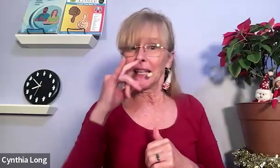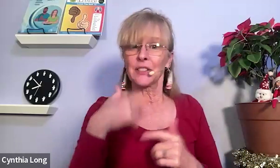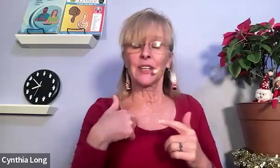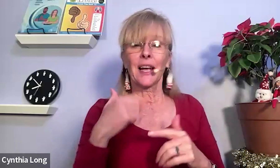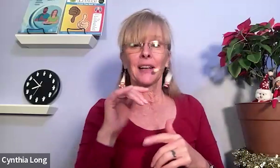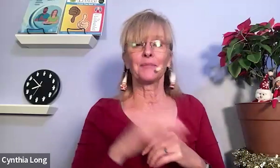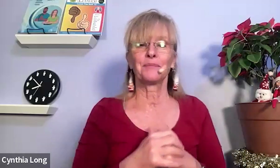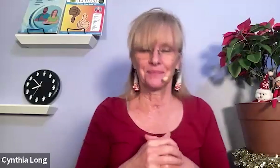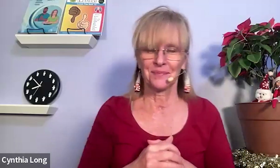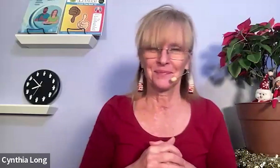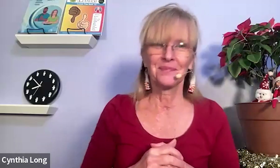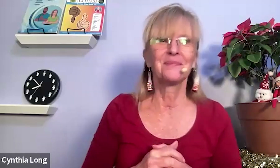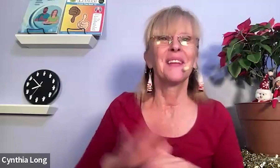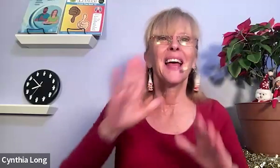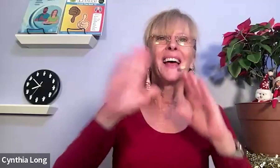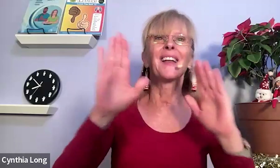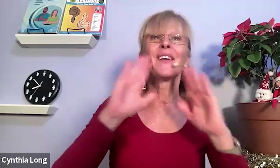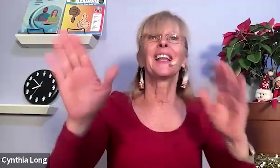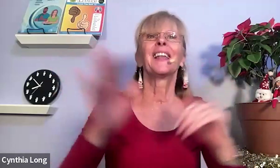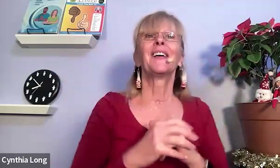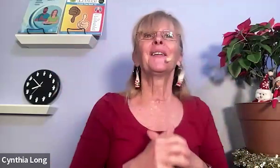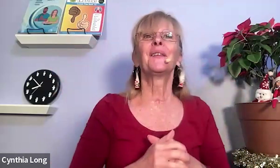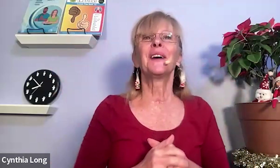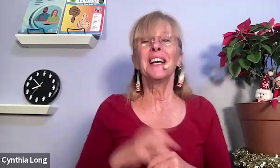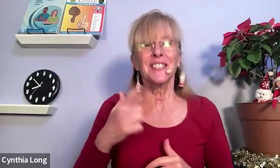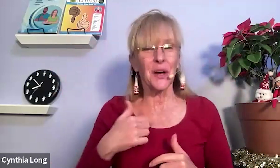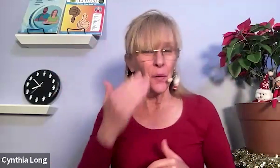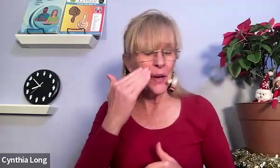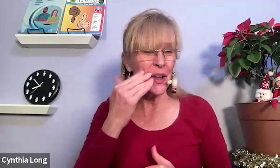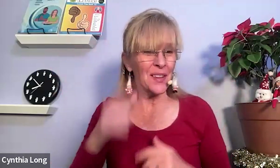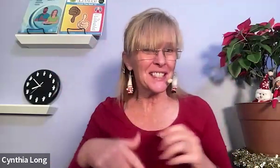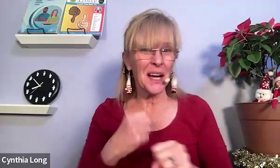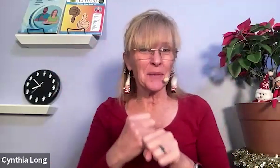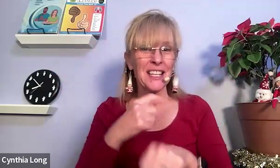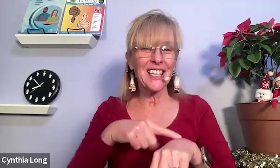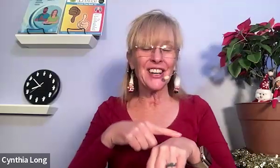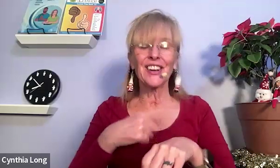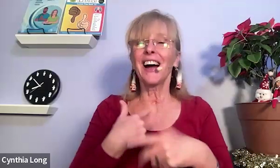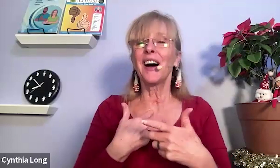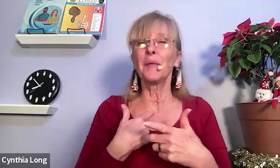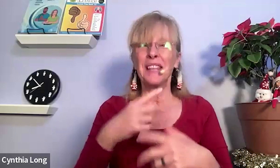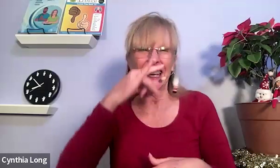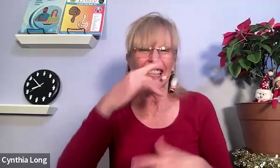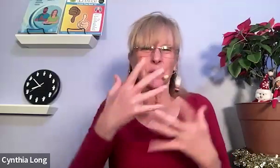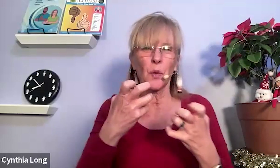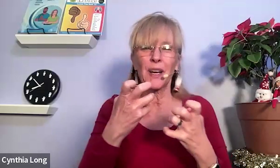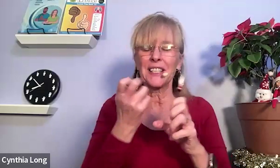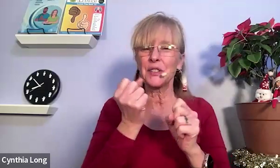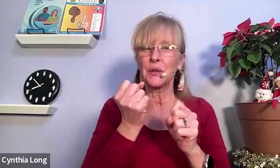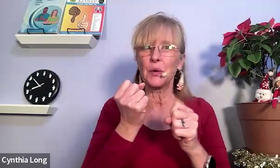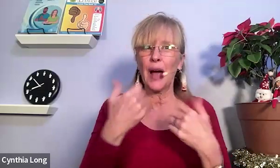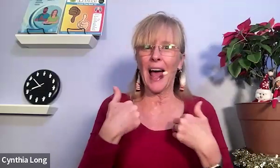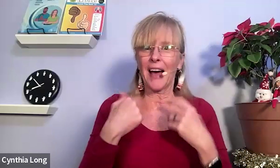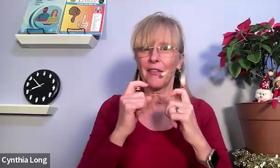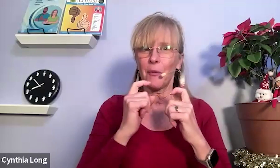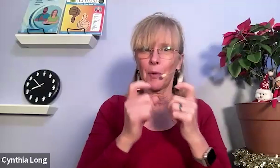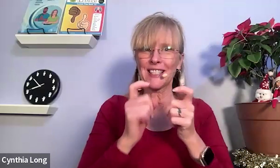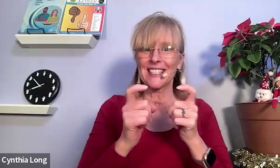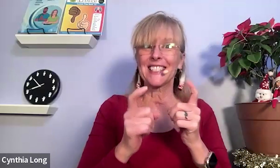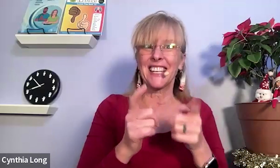are like, hello, hello. So, we know this time of the year, the kids are wanting to have presents to